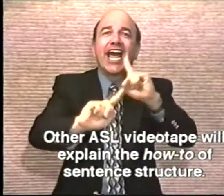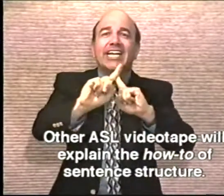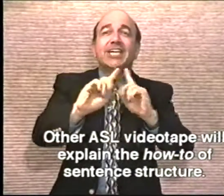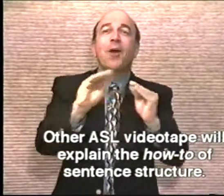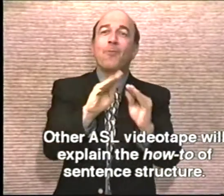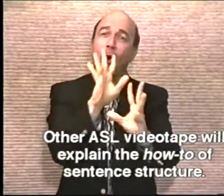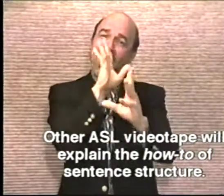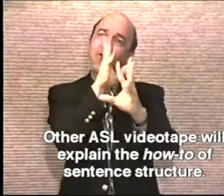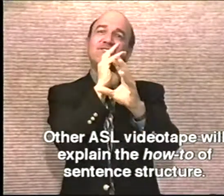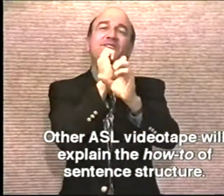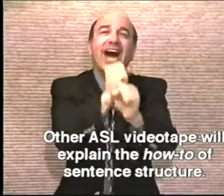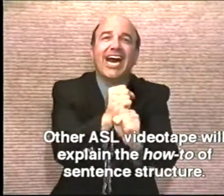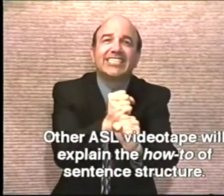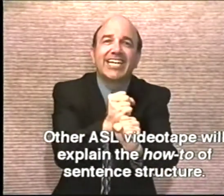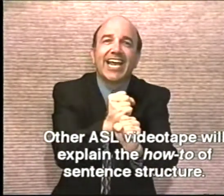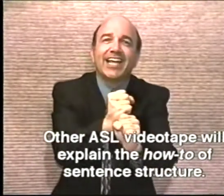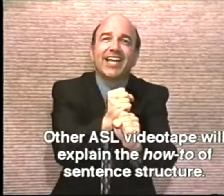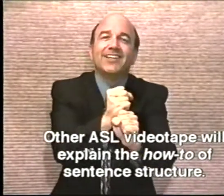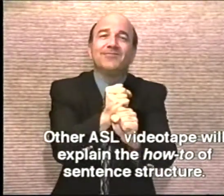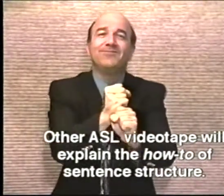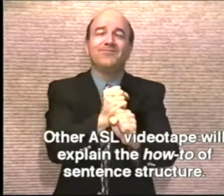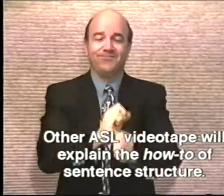sign more fascinating.